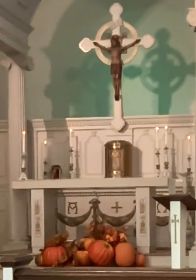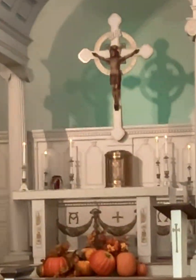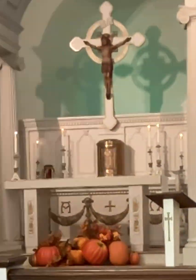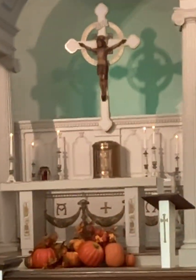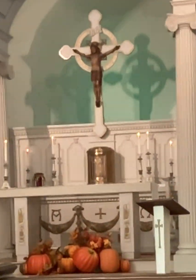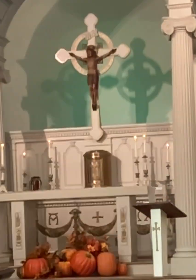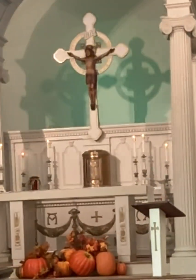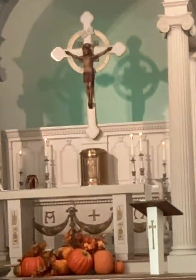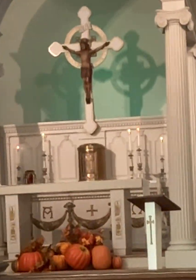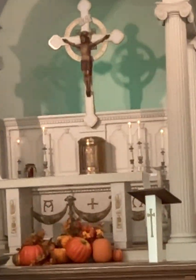God bless you.